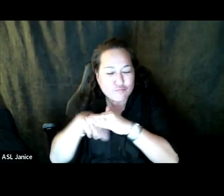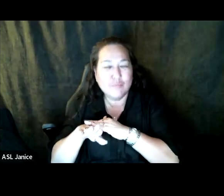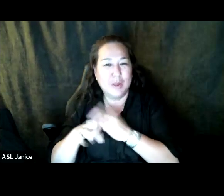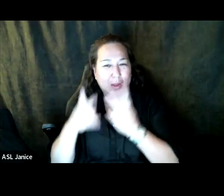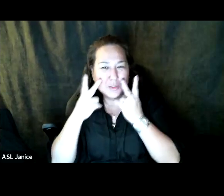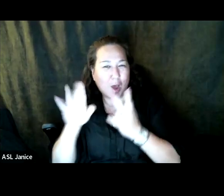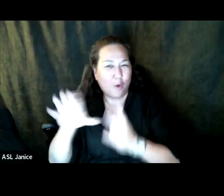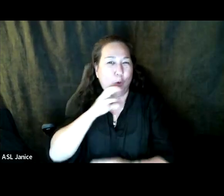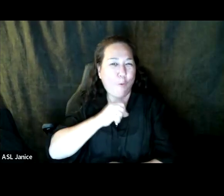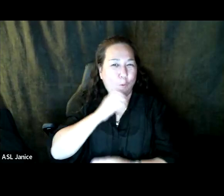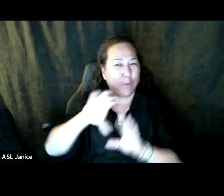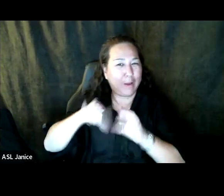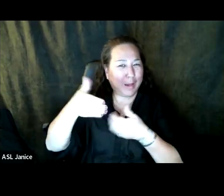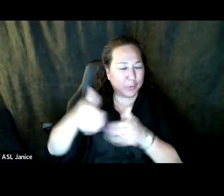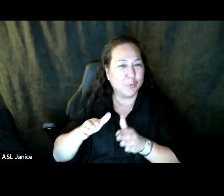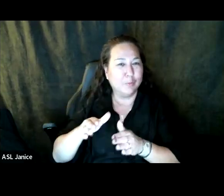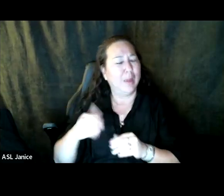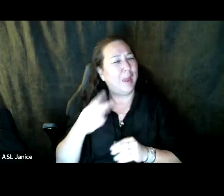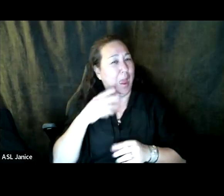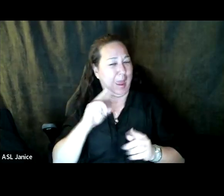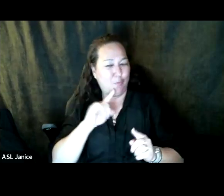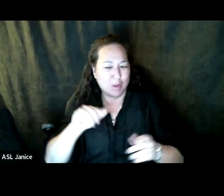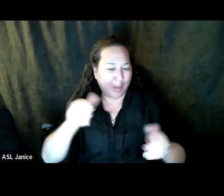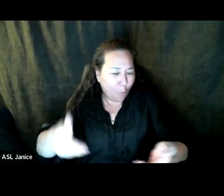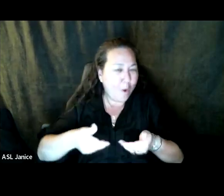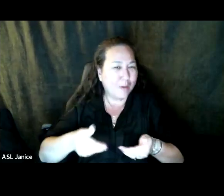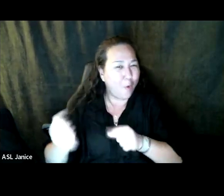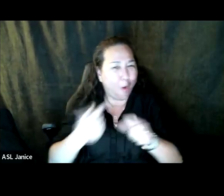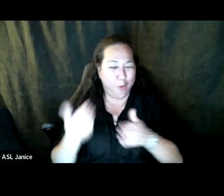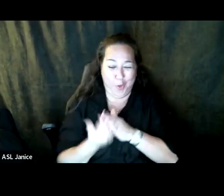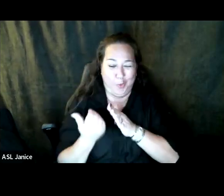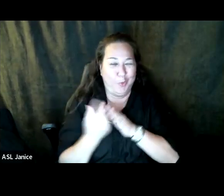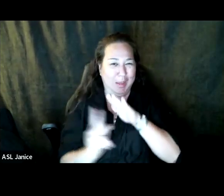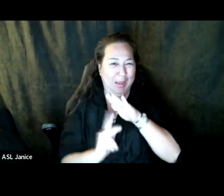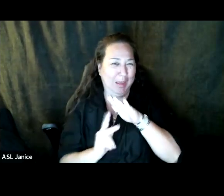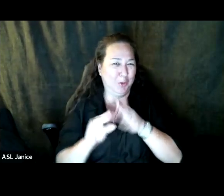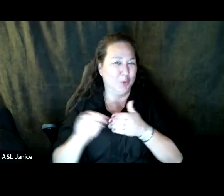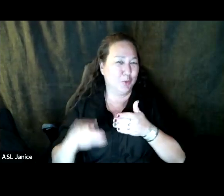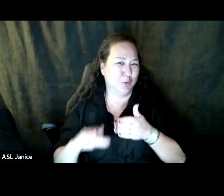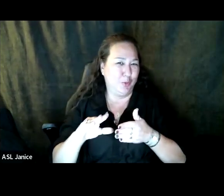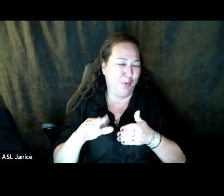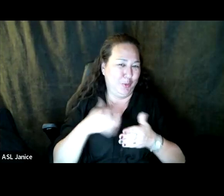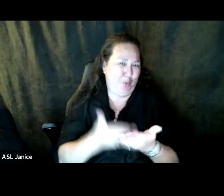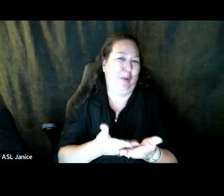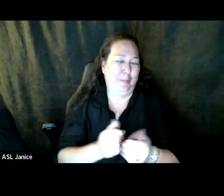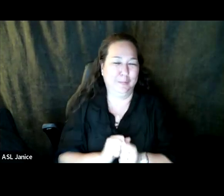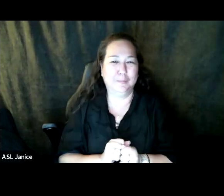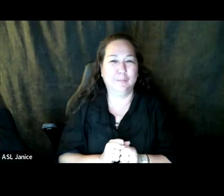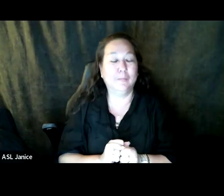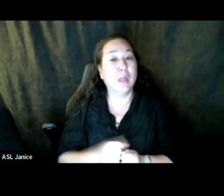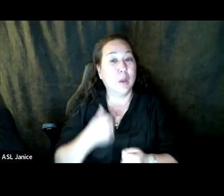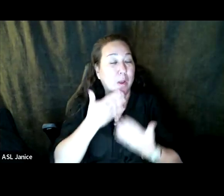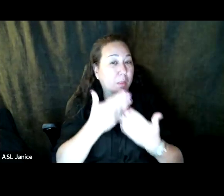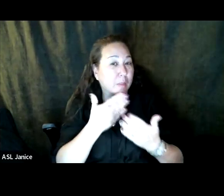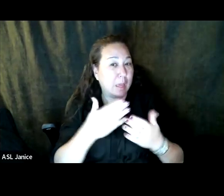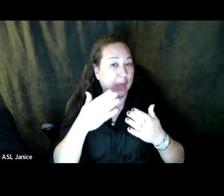and welcomed the newest group of kindergarten students to the BPS. I also want to thank Boston Teachers Union President Eric